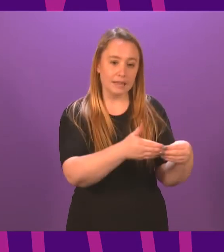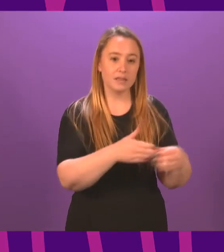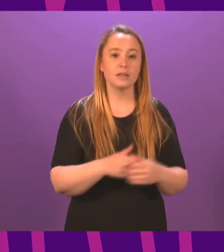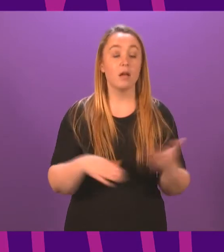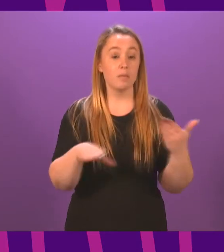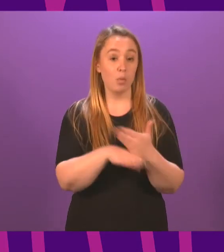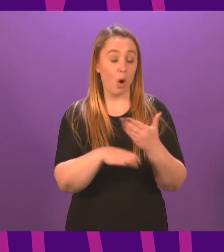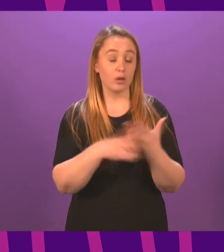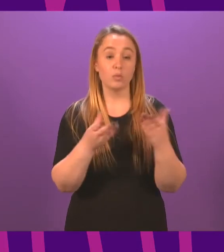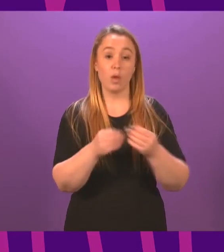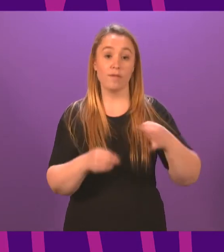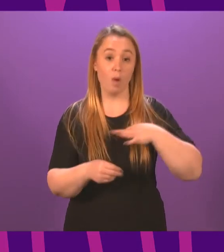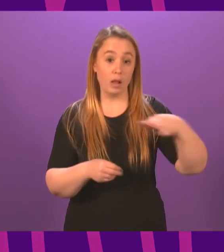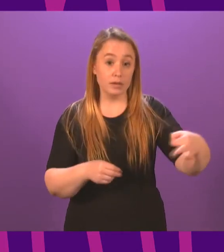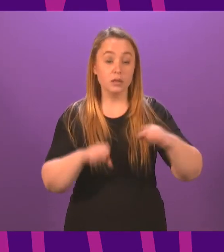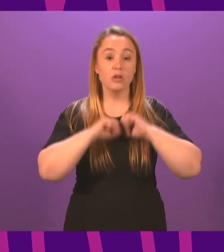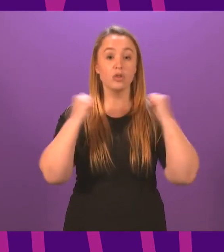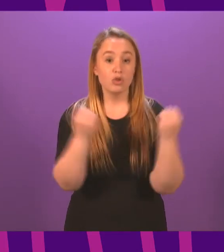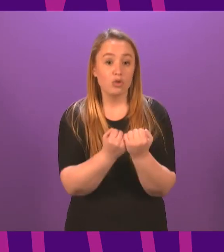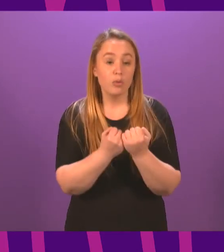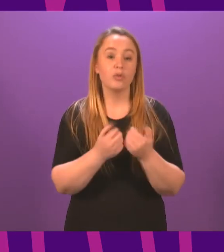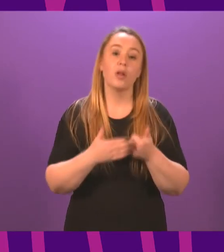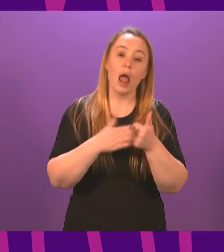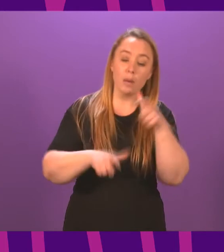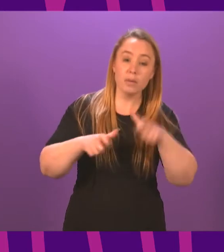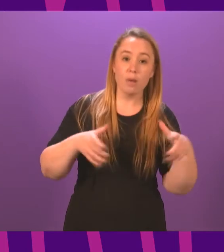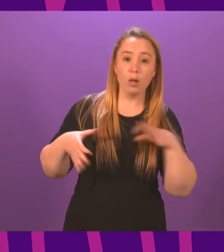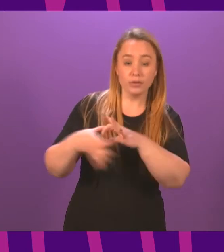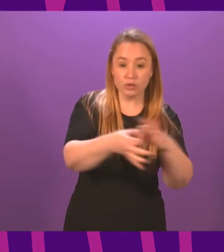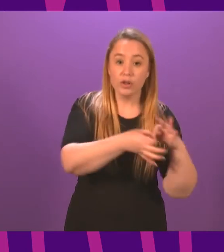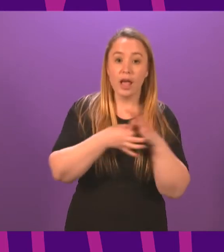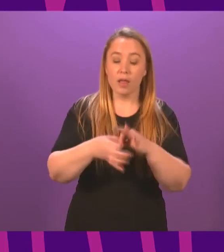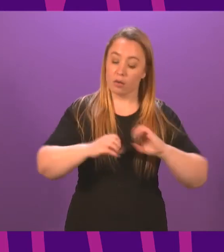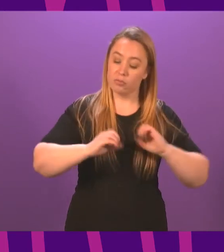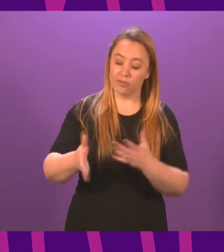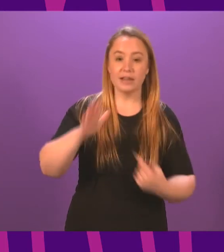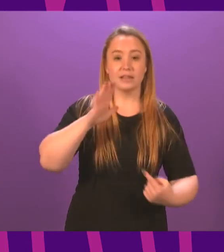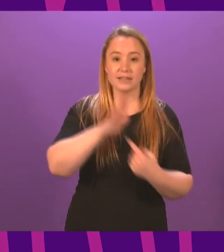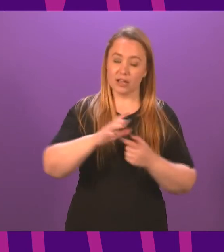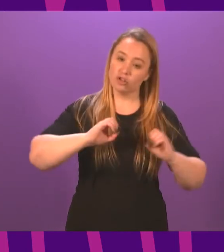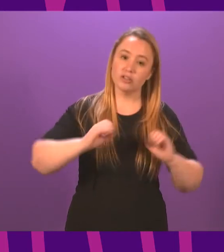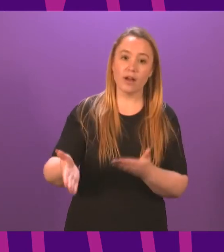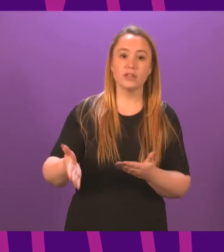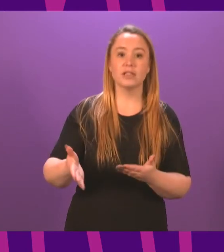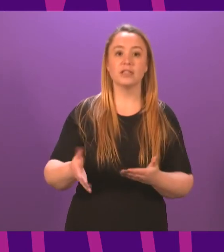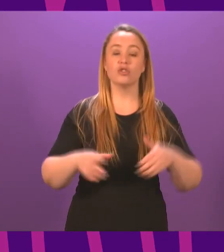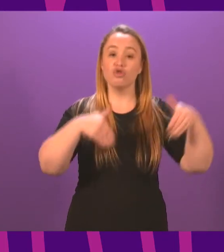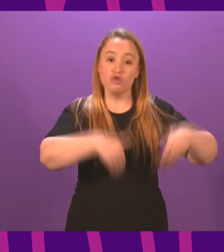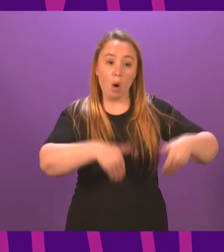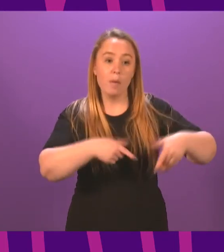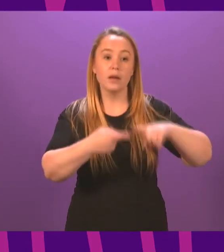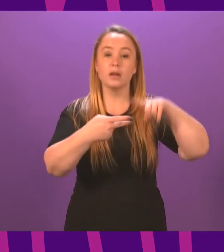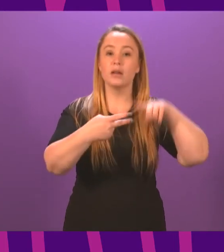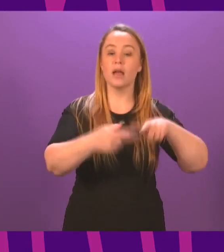with local volunteers and groups to bring people together to provide essential services like shopping, prescription collection,